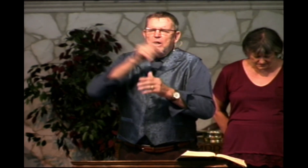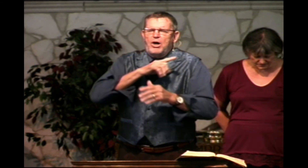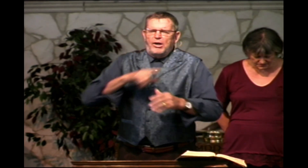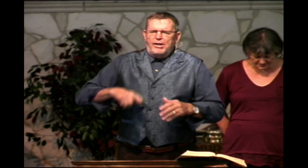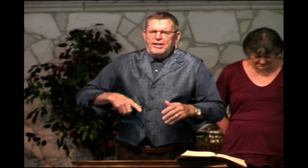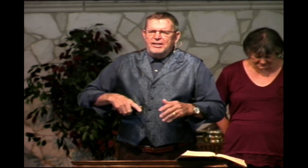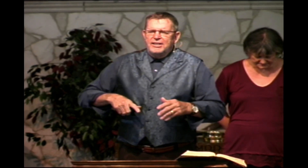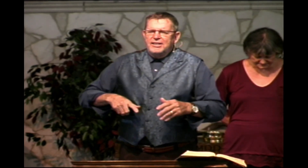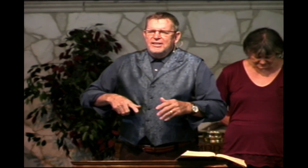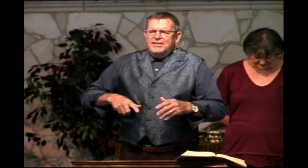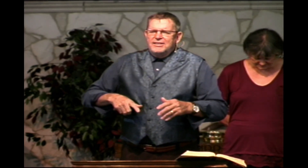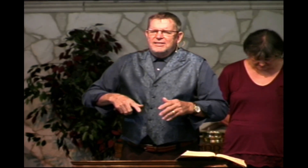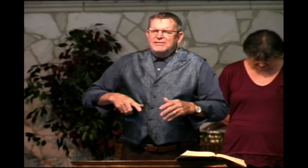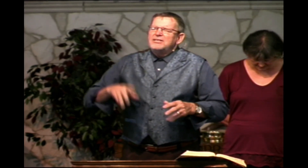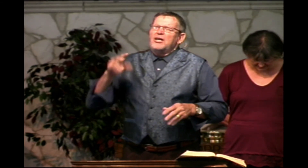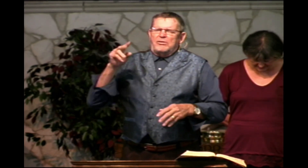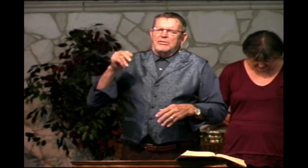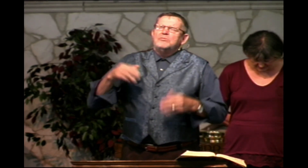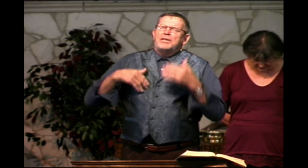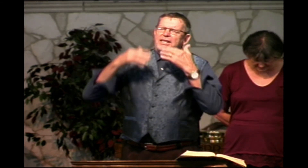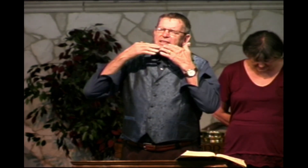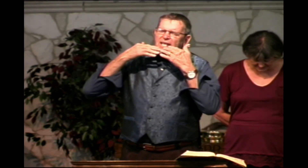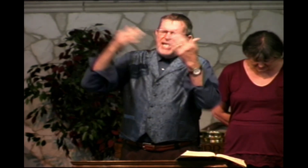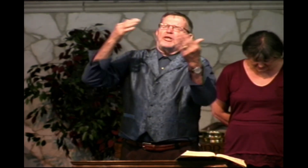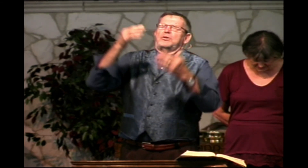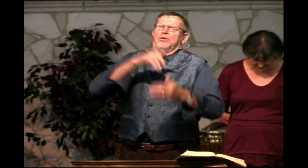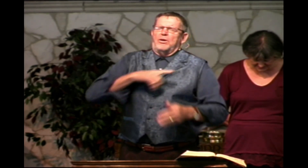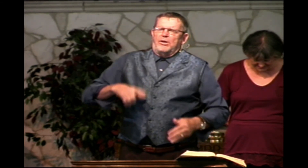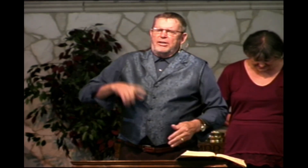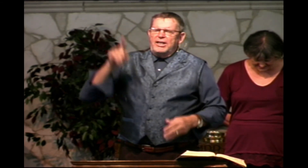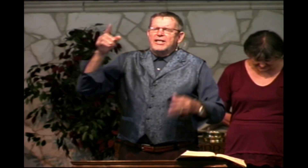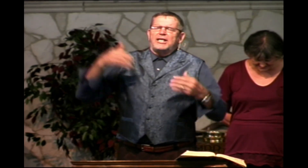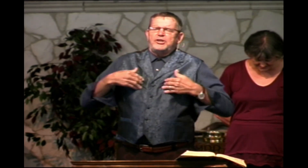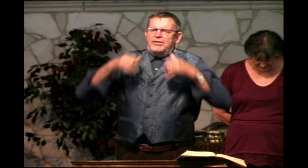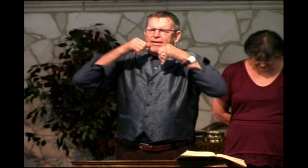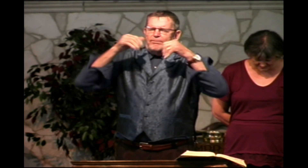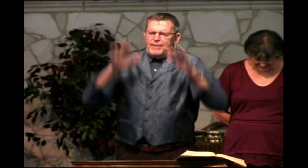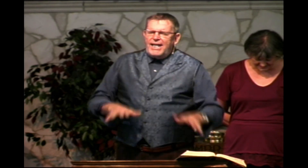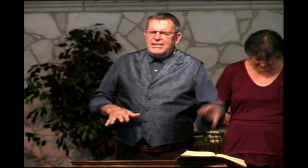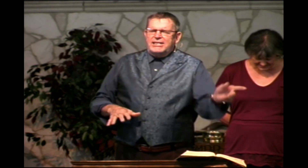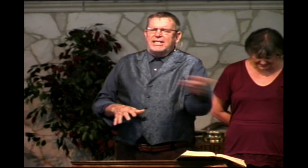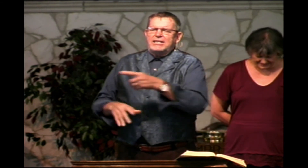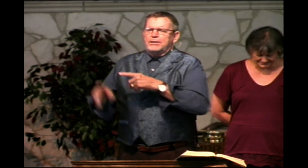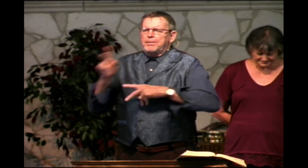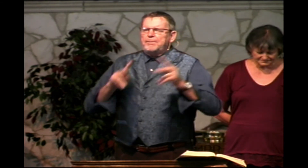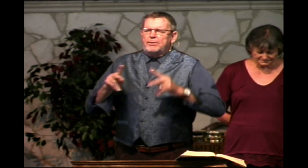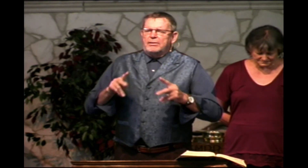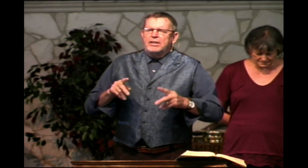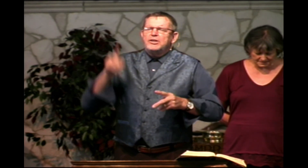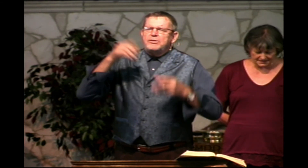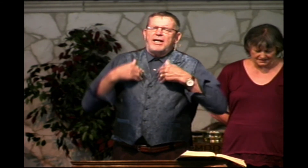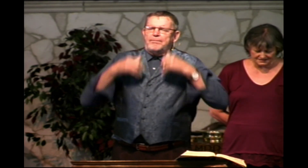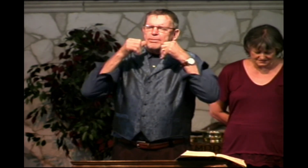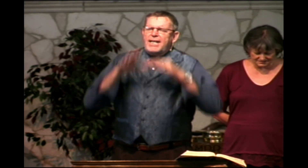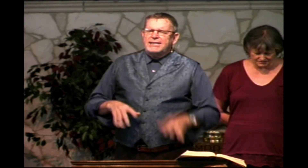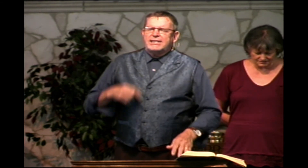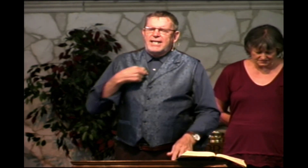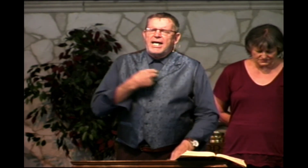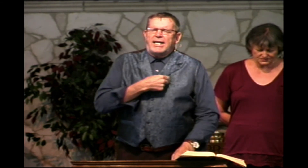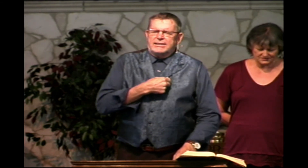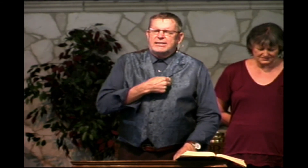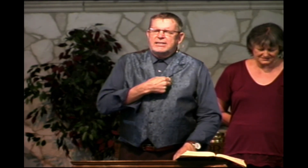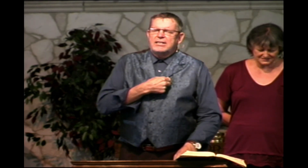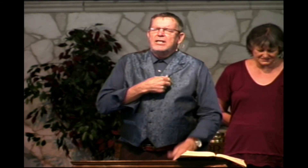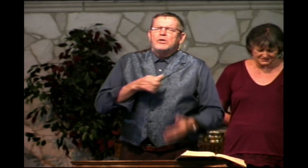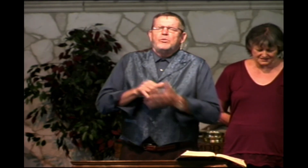Hallelujah. You, Lord. No, praise we thank you, Jesus, Lord, that you Lord. Have blessed these people. Yes, you have blessed